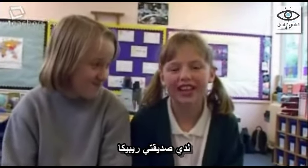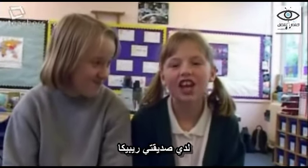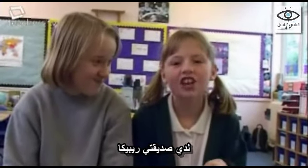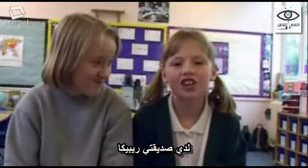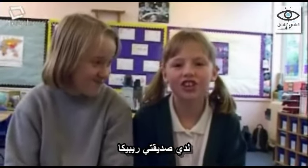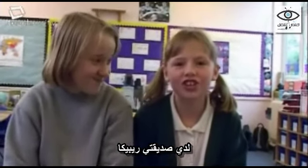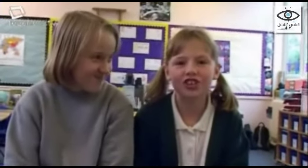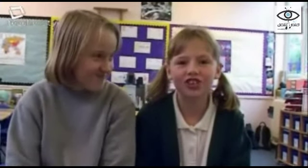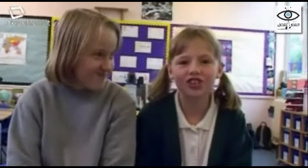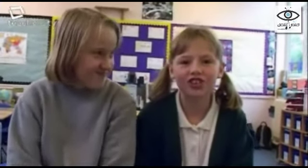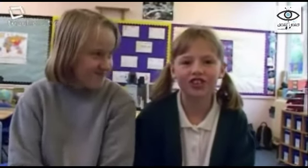loads